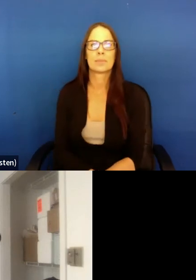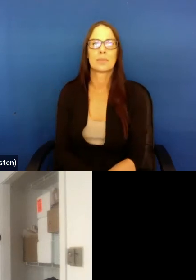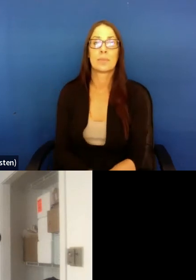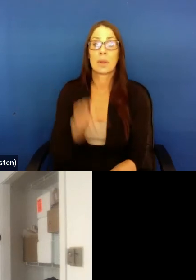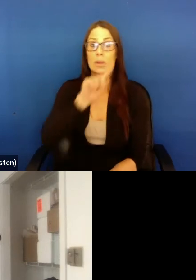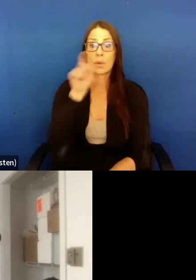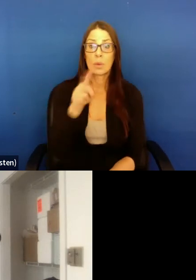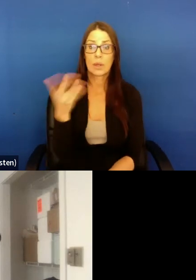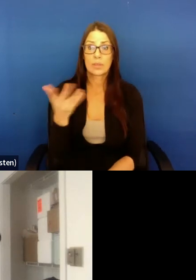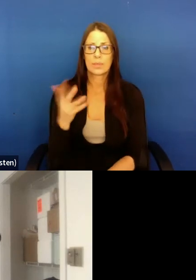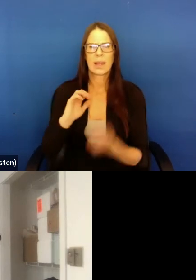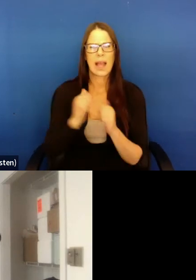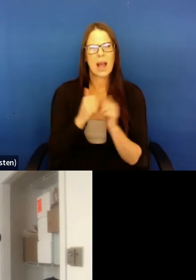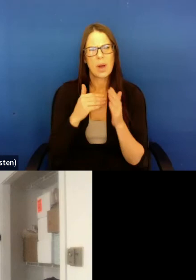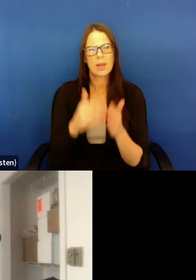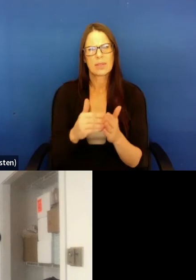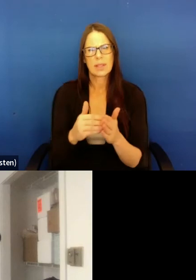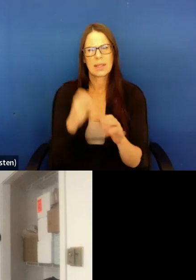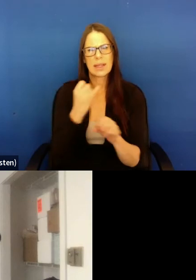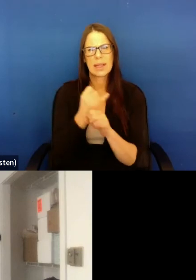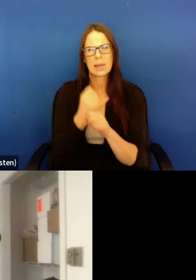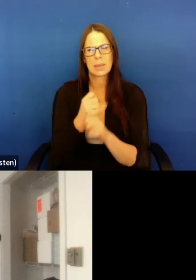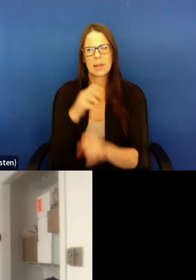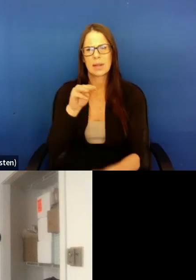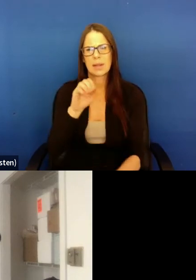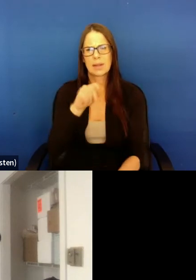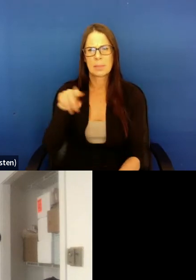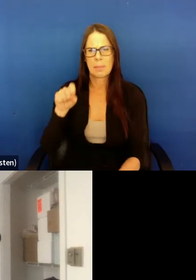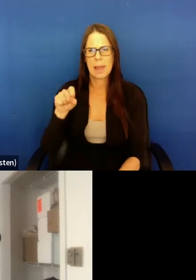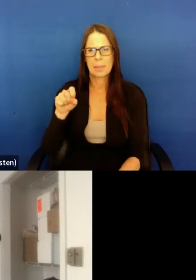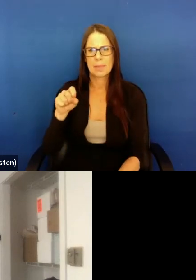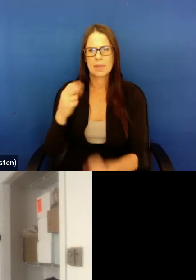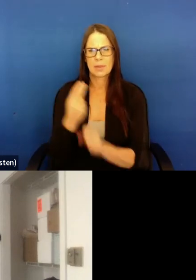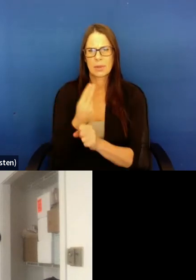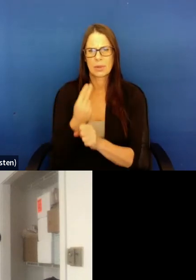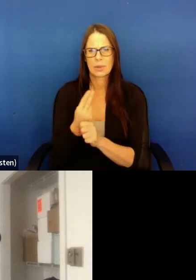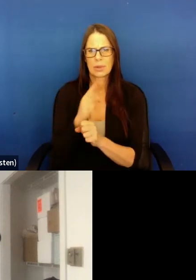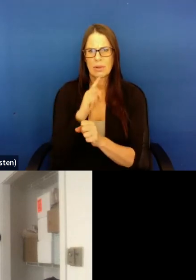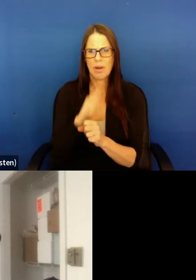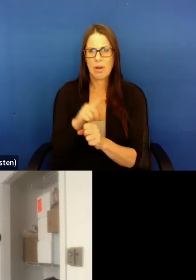question was, how often do the campus maps get used, and are they effective?